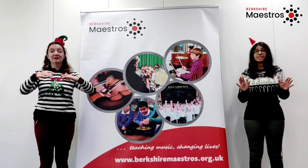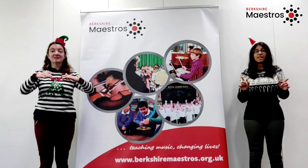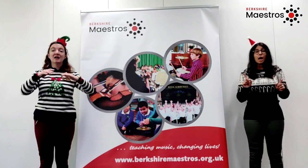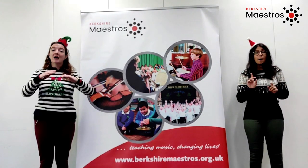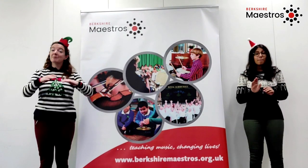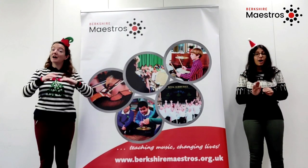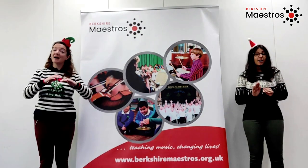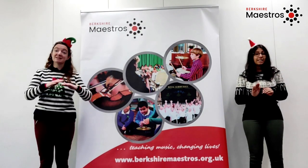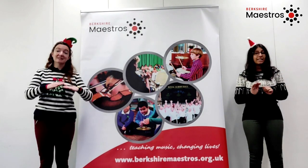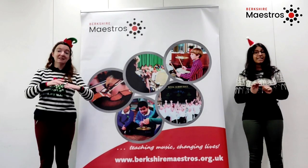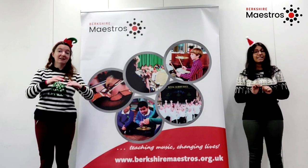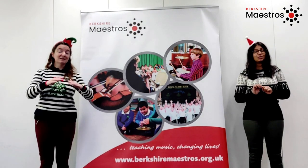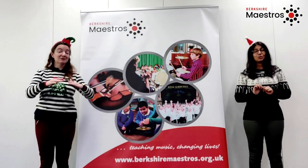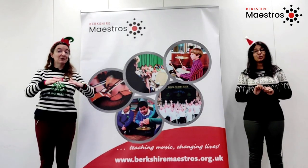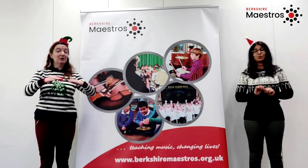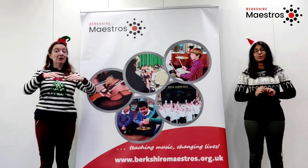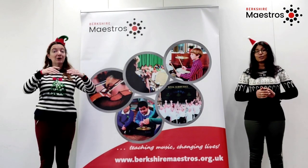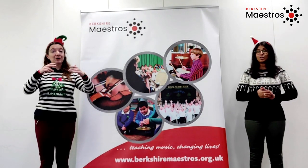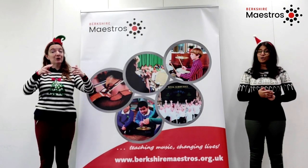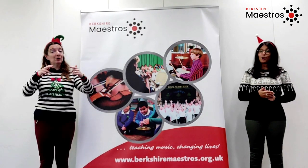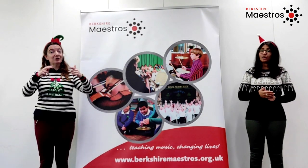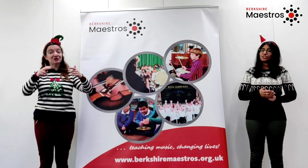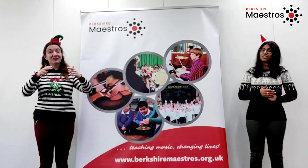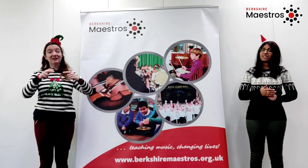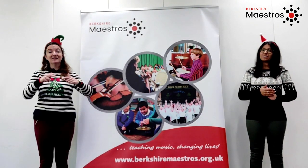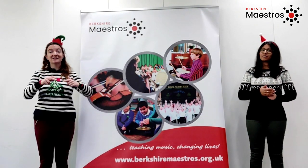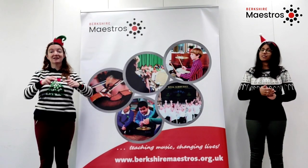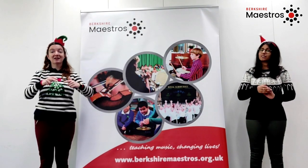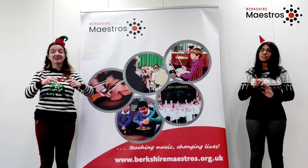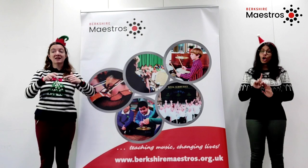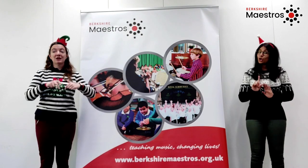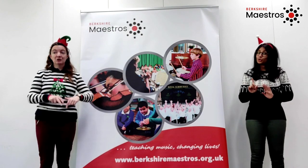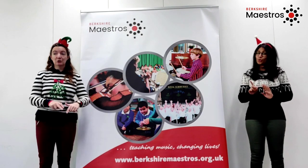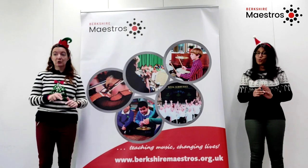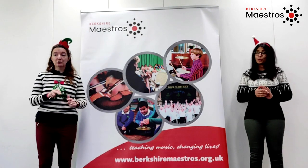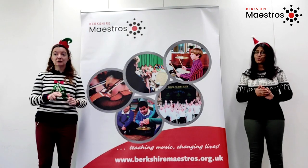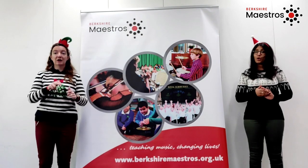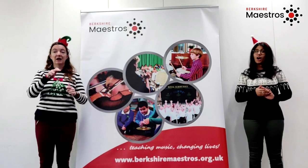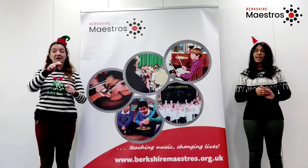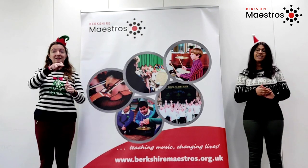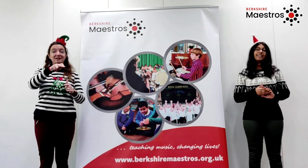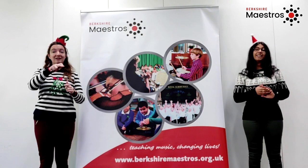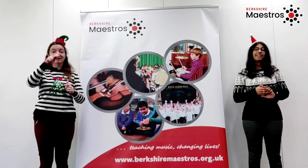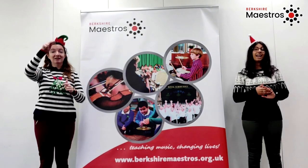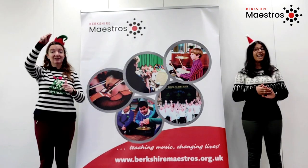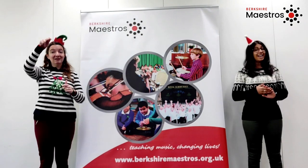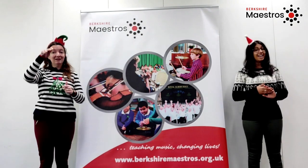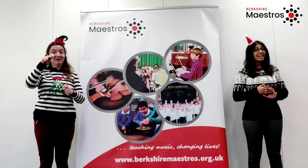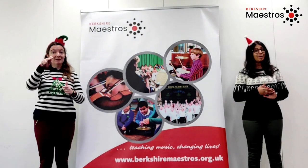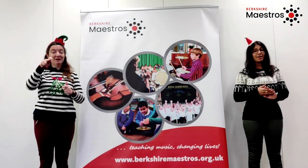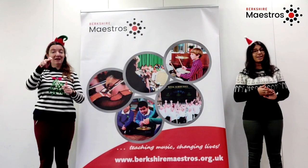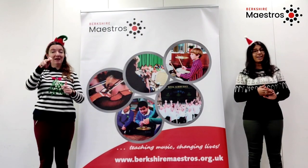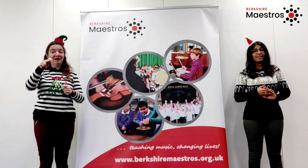awakes, but little Lord Jesus, no crying he